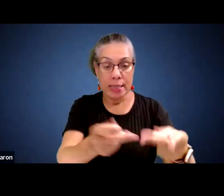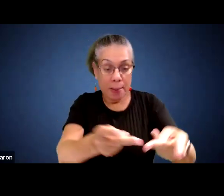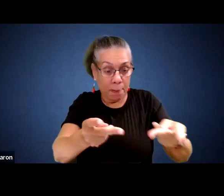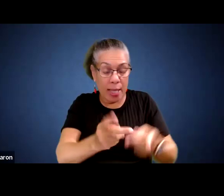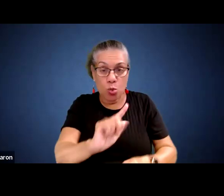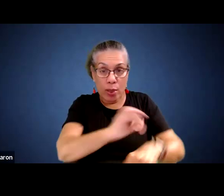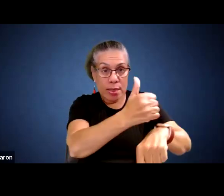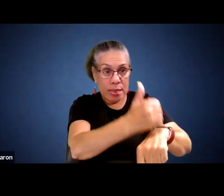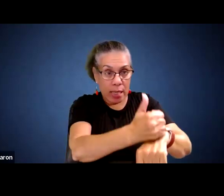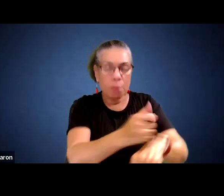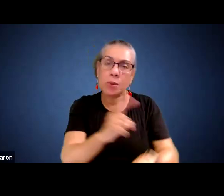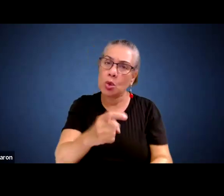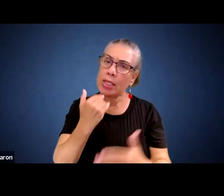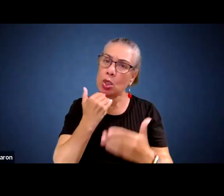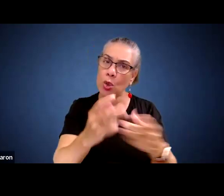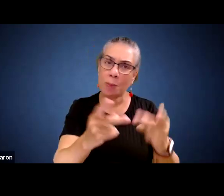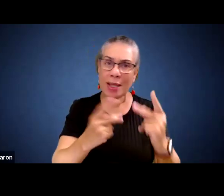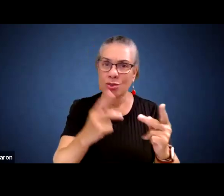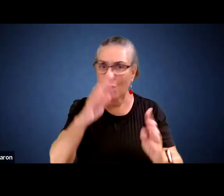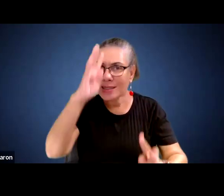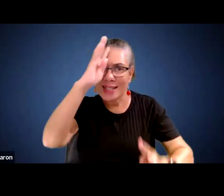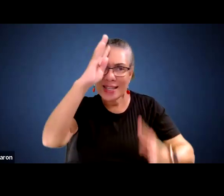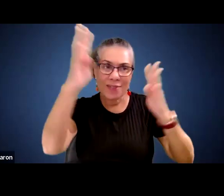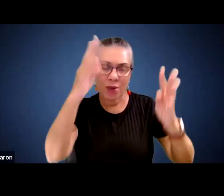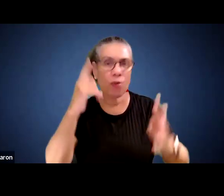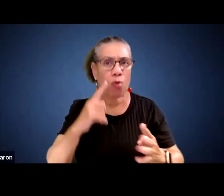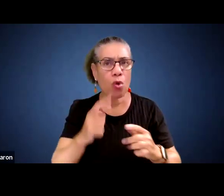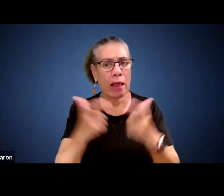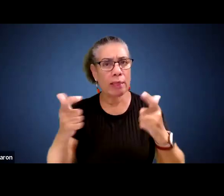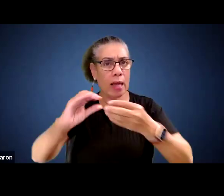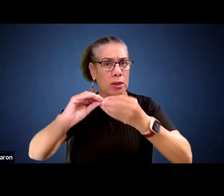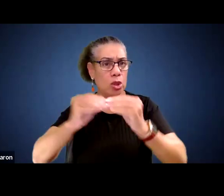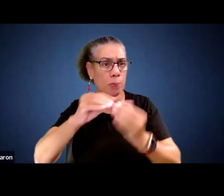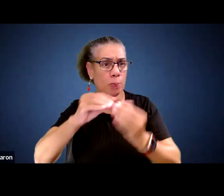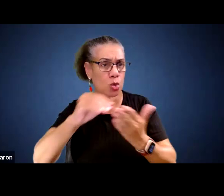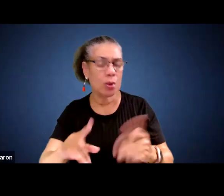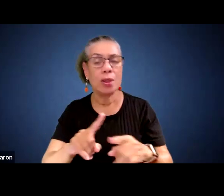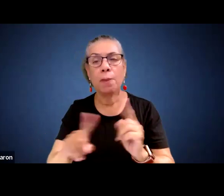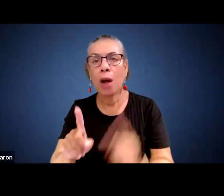having a great space for this innovative set of programming for a large amount of students, but the location really matters.